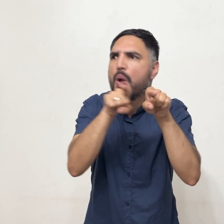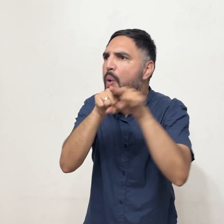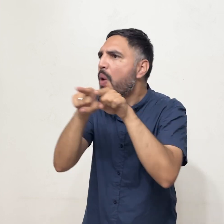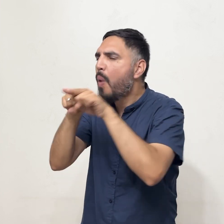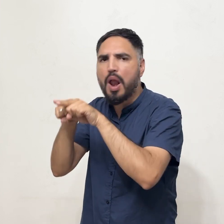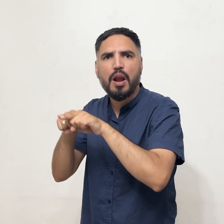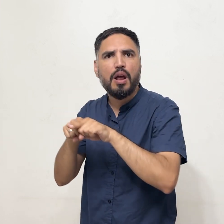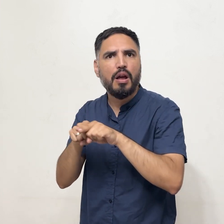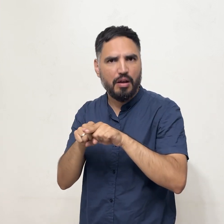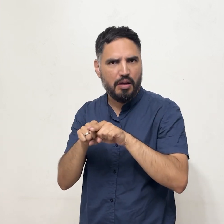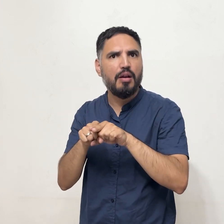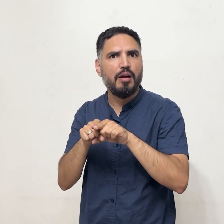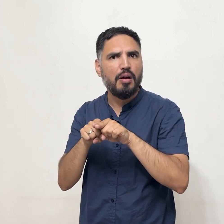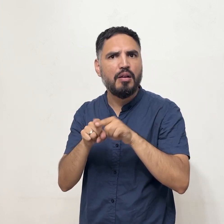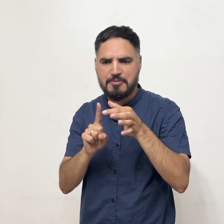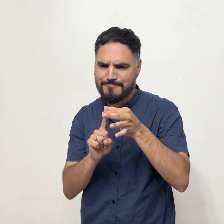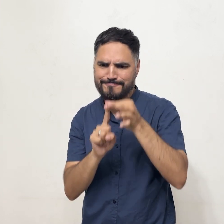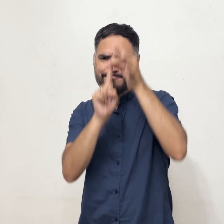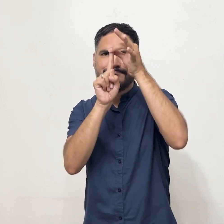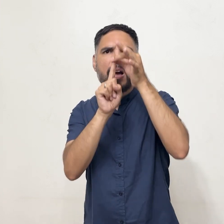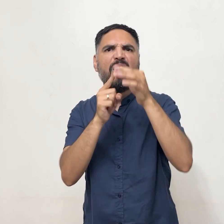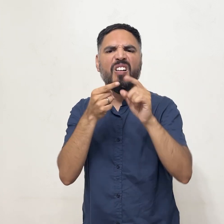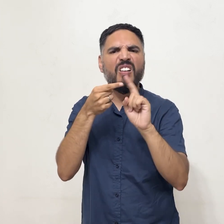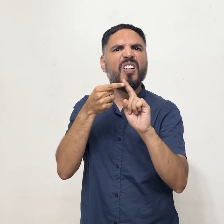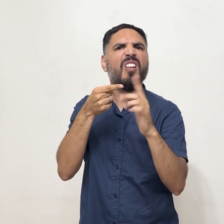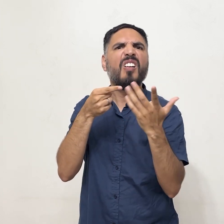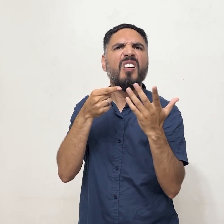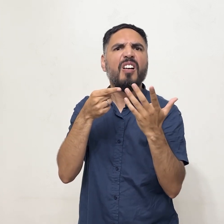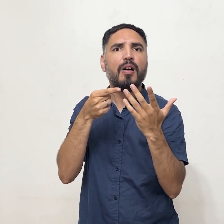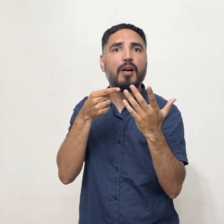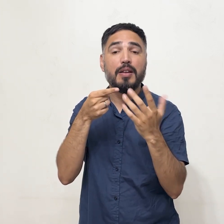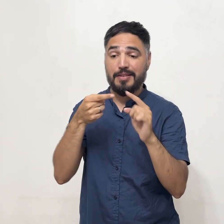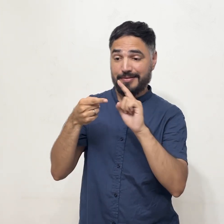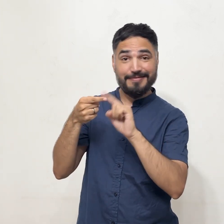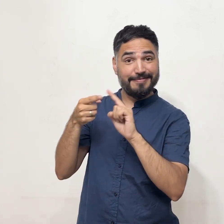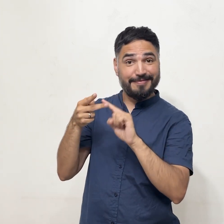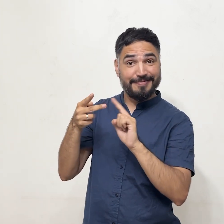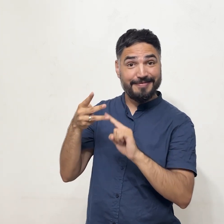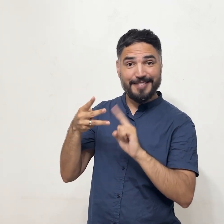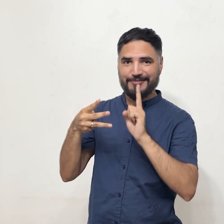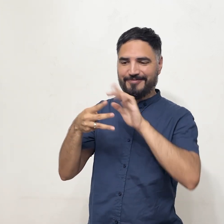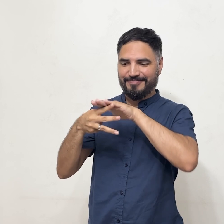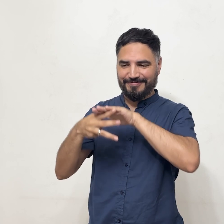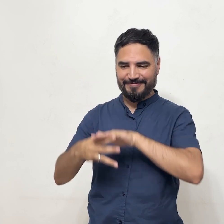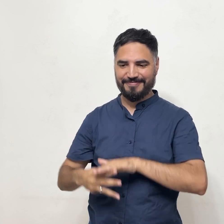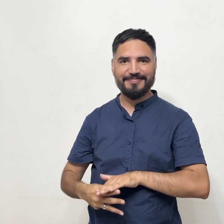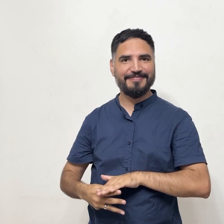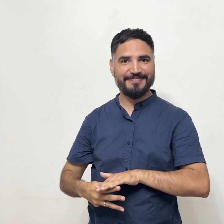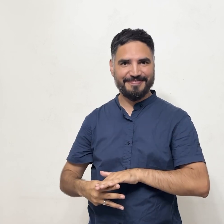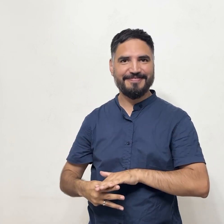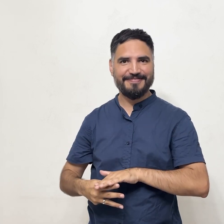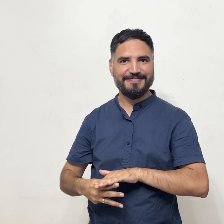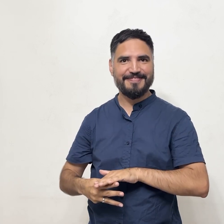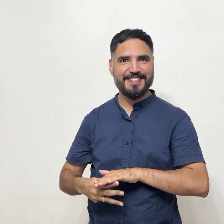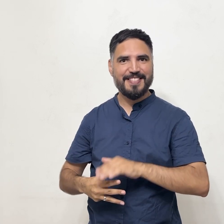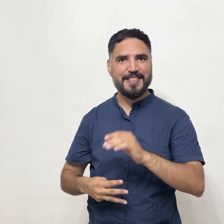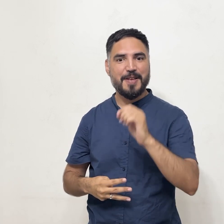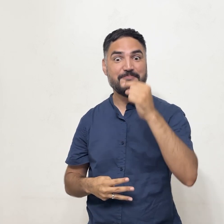element, a point that all deaf people respected, and that stood out above grammatical order. So I understood that the